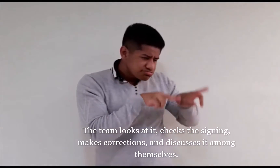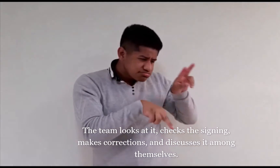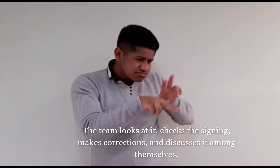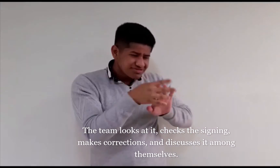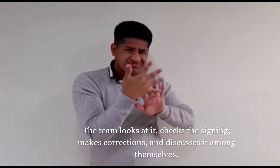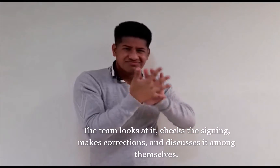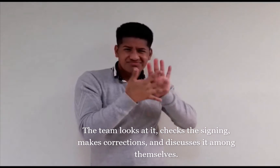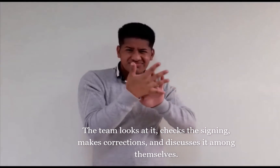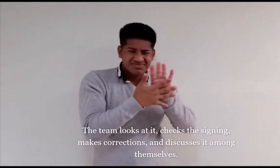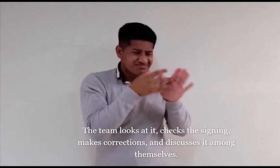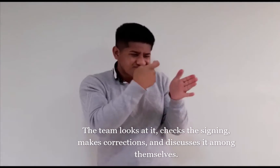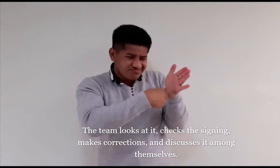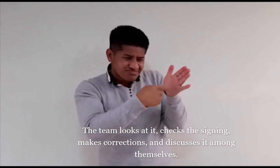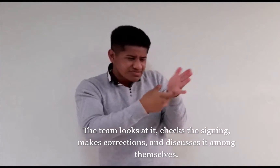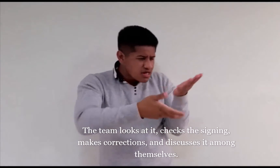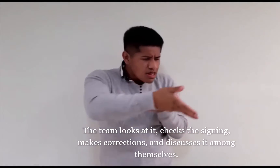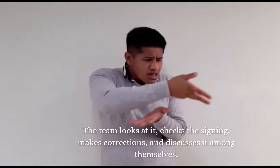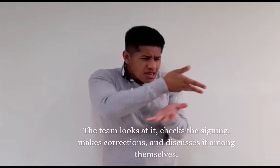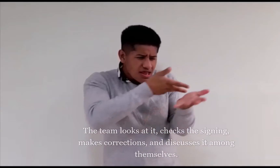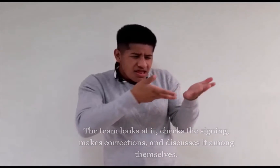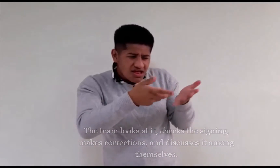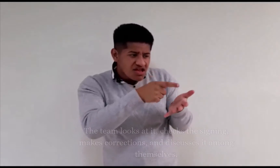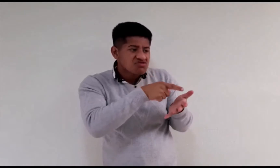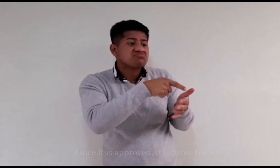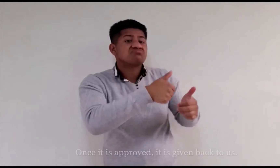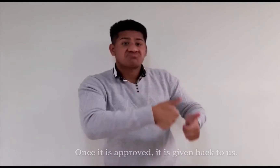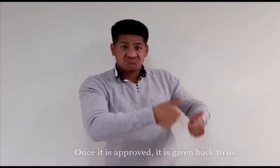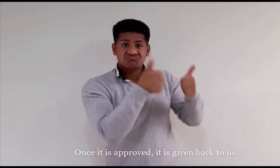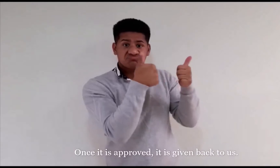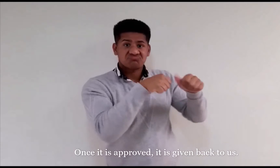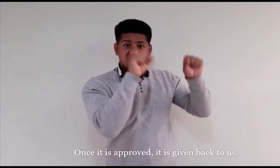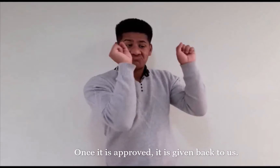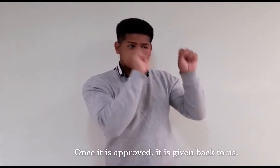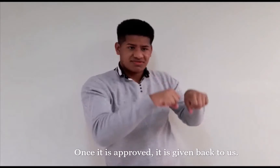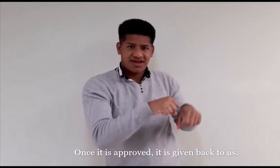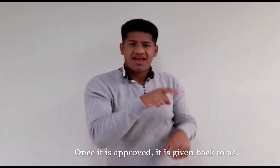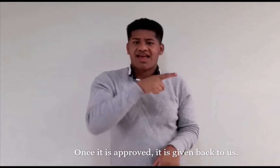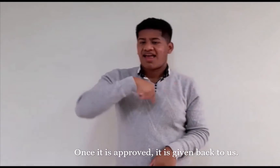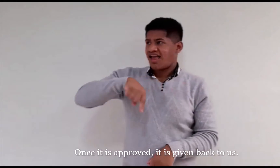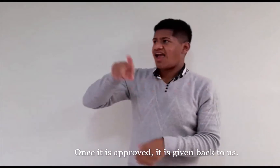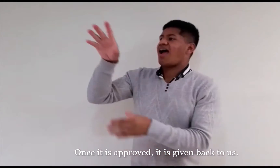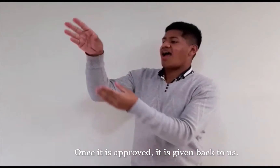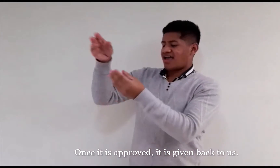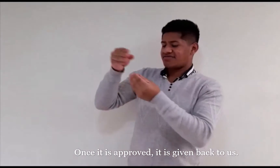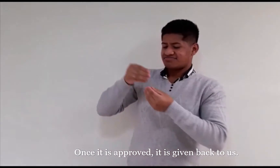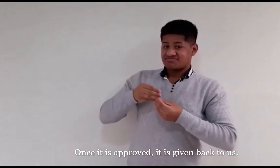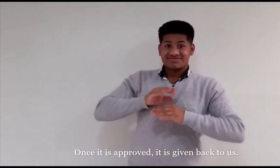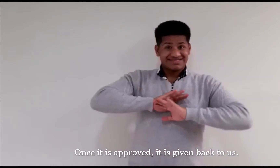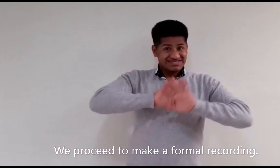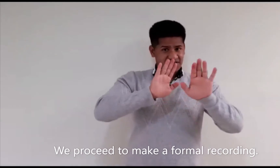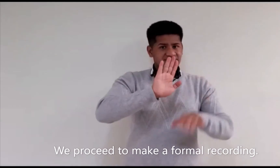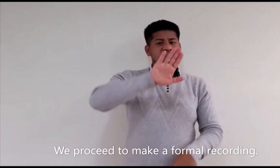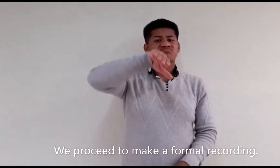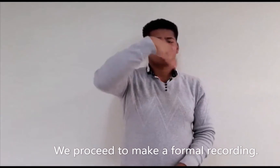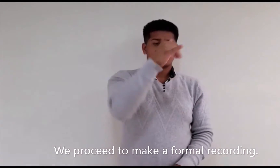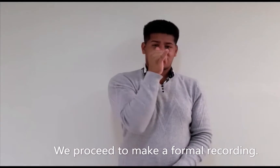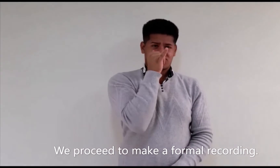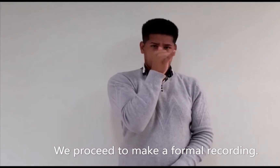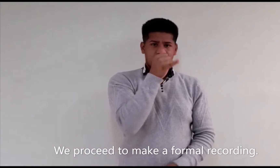The team looks at it, checks the signing, makes corrections, and discusses it among themselves. Once it is approved, it is given back to